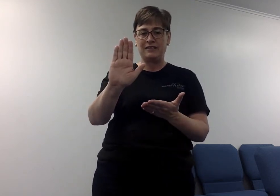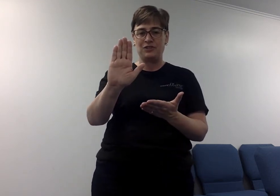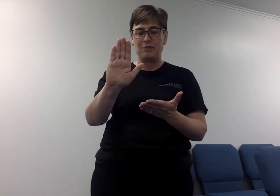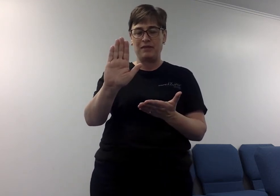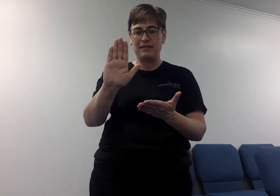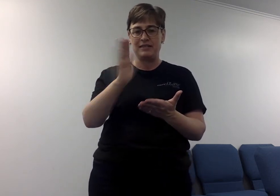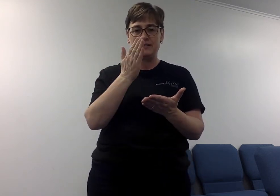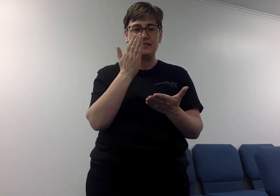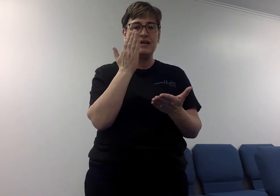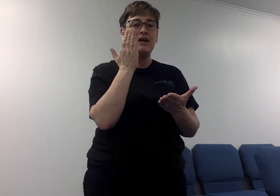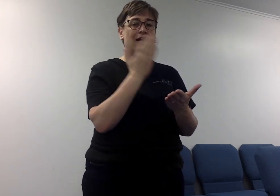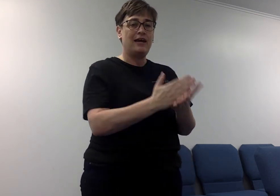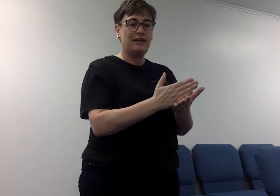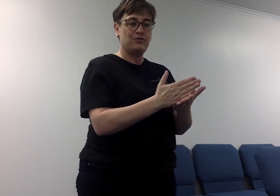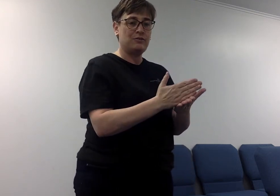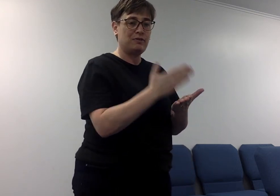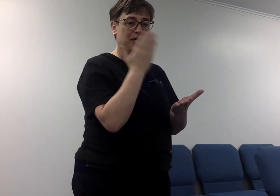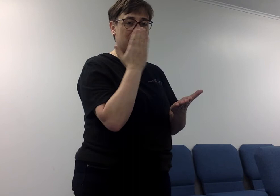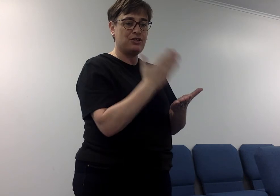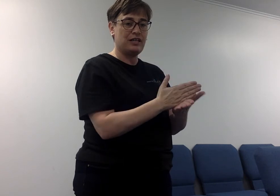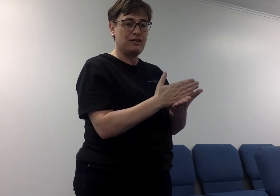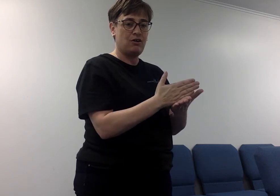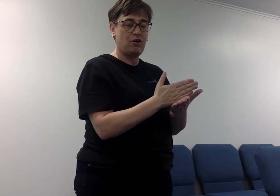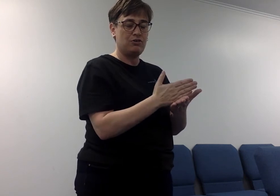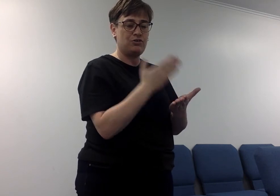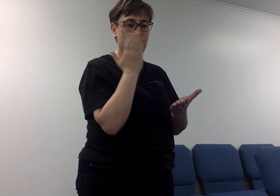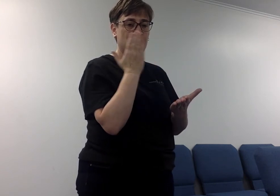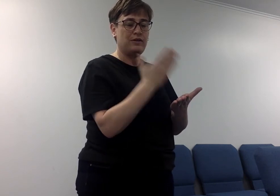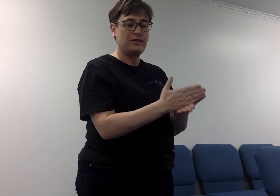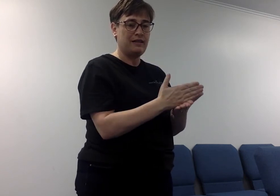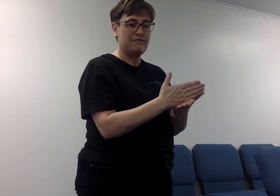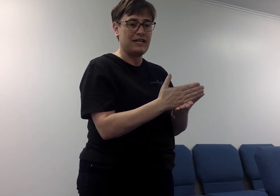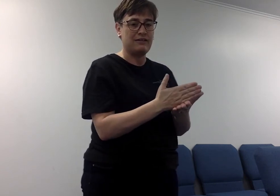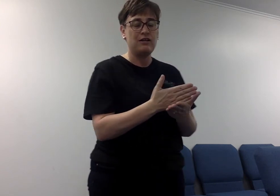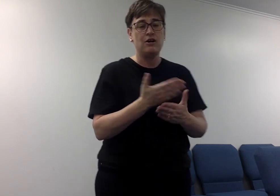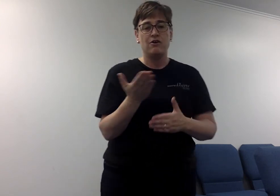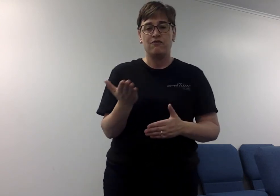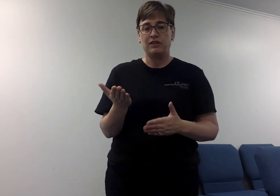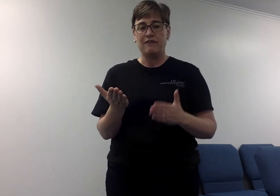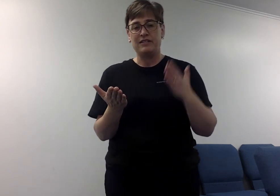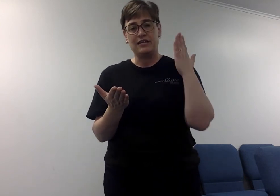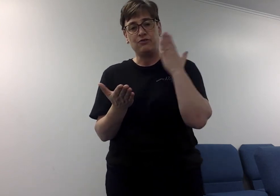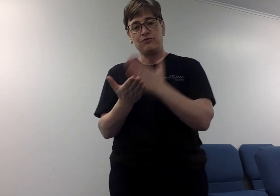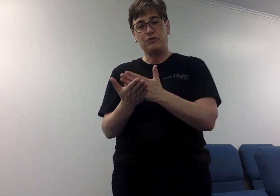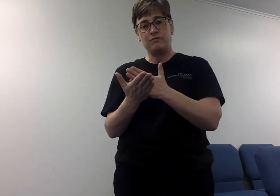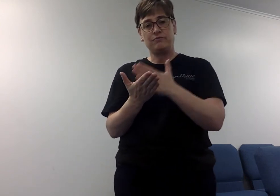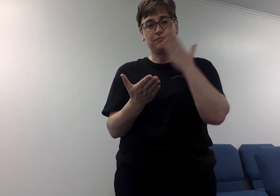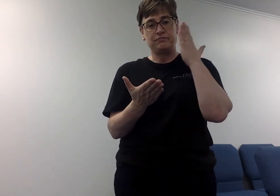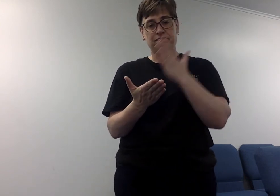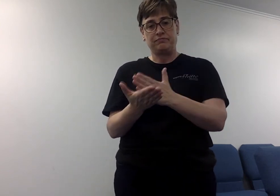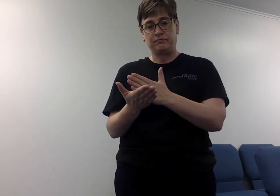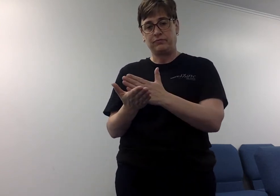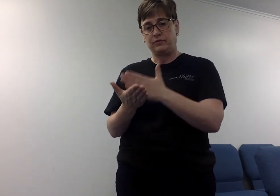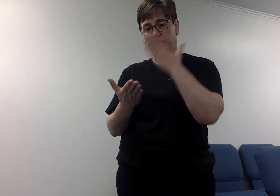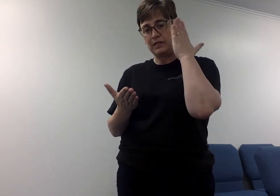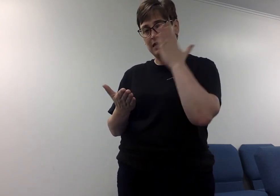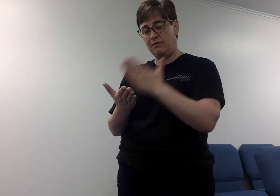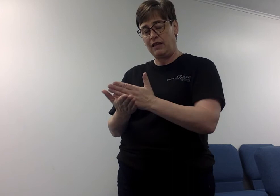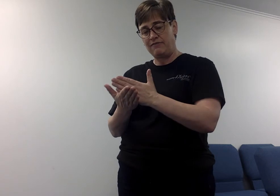shape like this, and you're simply catching it onto the left hand. For left-handers, left hand